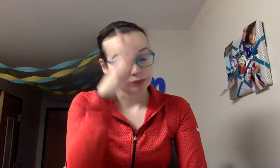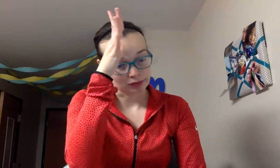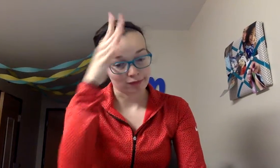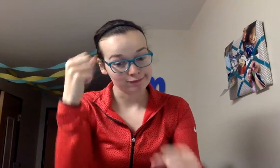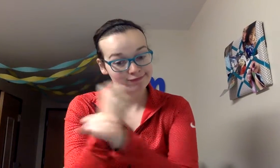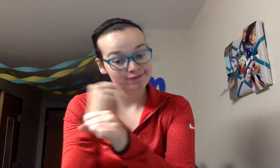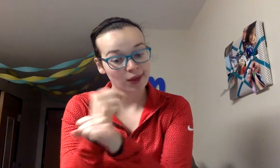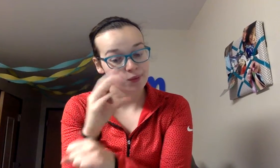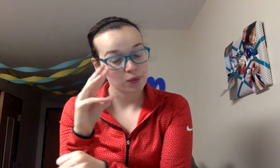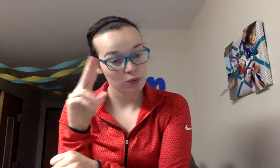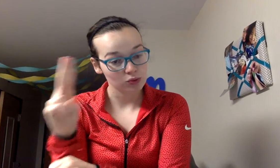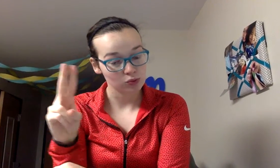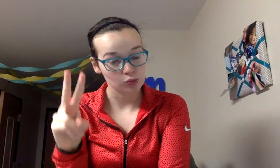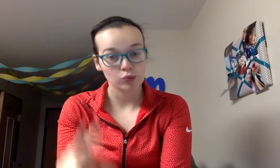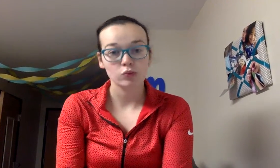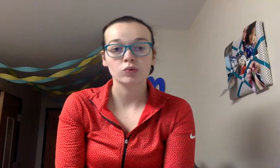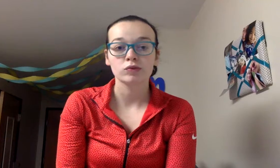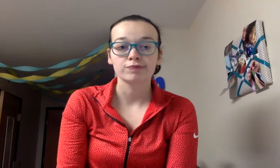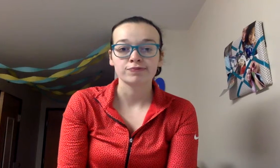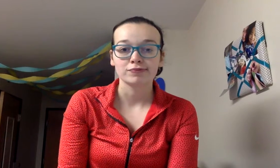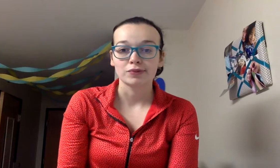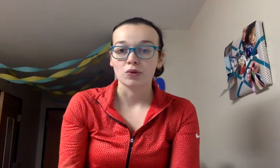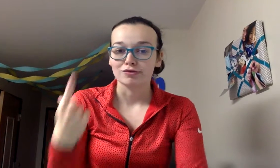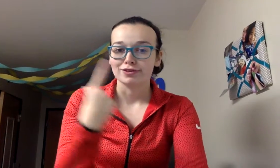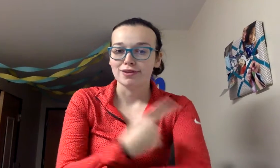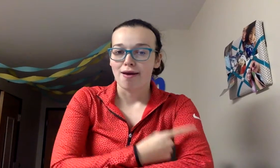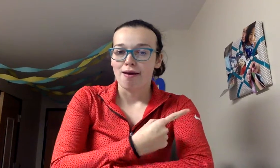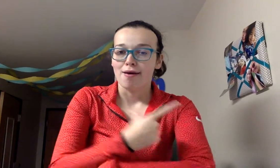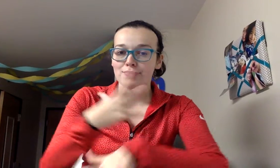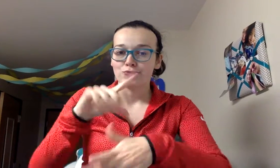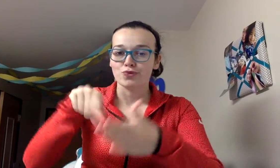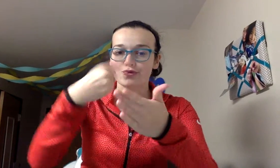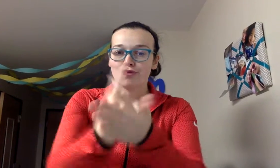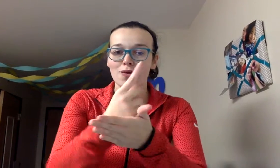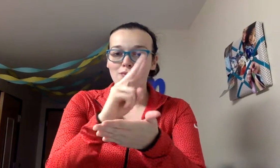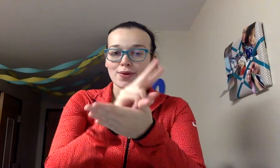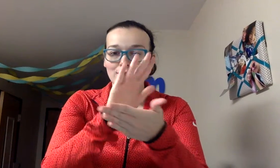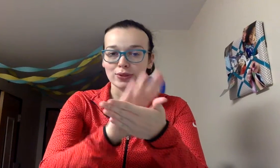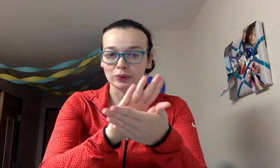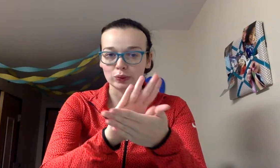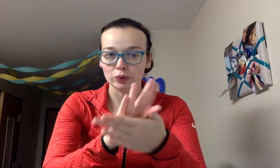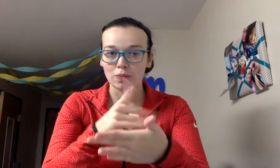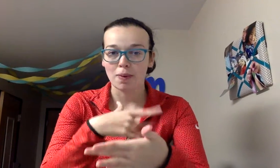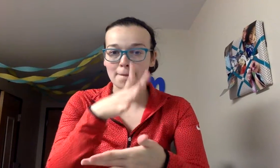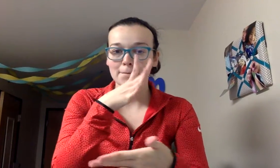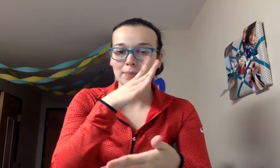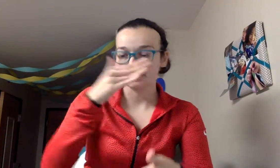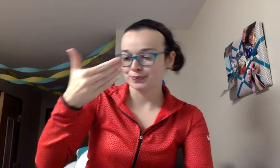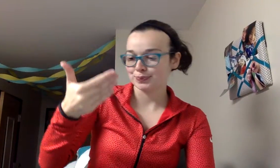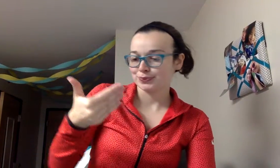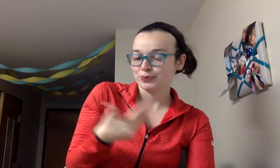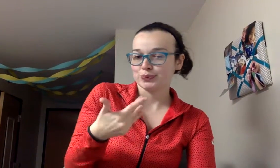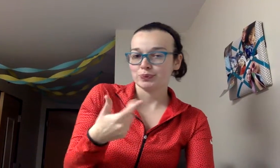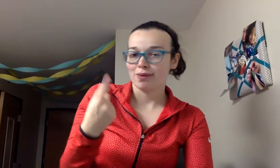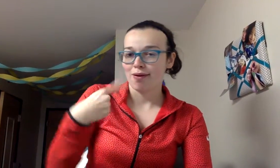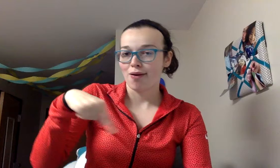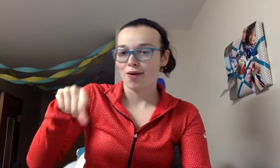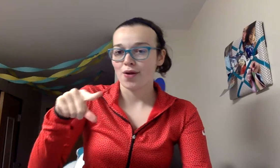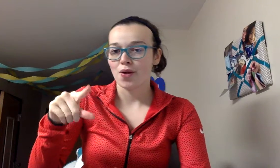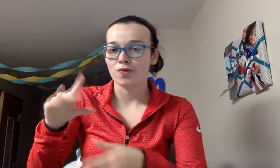when I got my PhD, and I was so proud. And my mother introduced me to everyone as, "This is my son. He's a doctor, but not the kind that